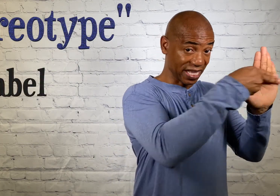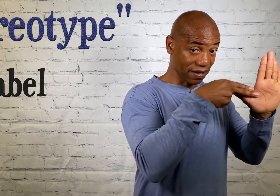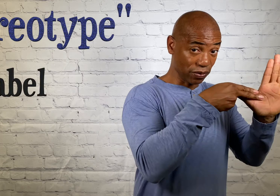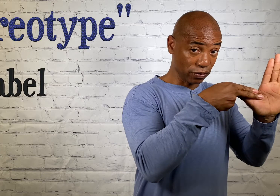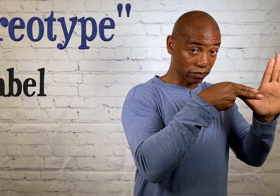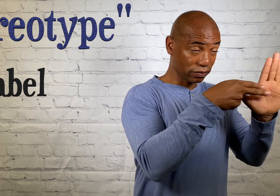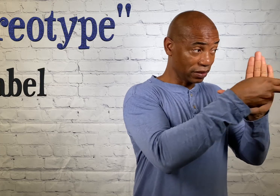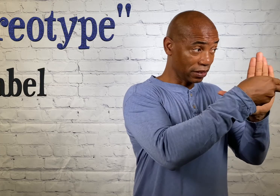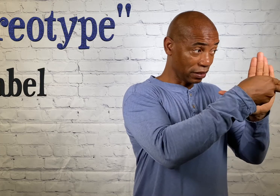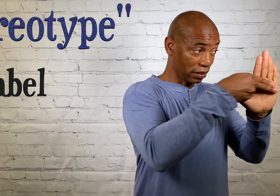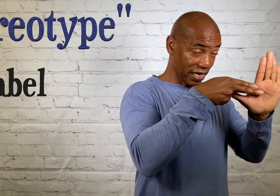label.